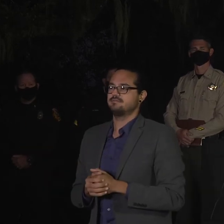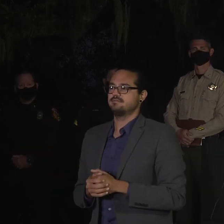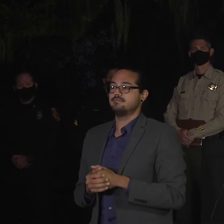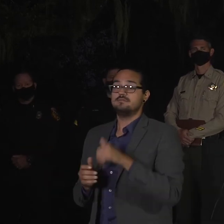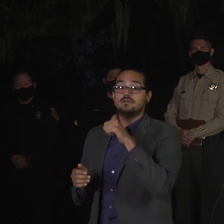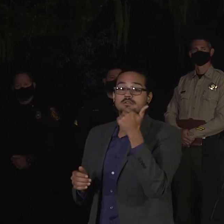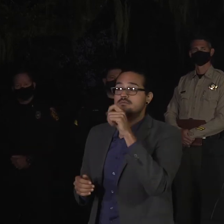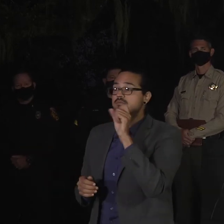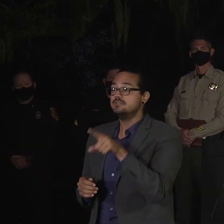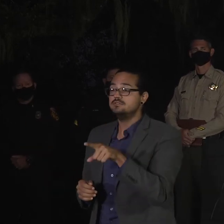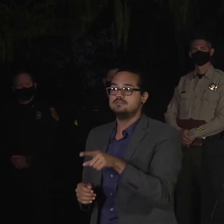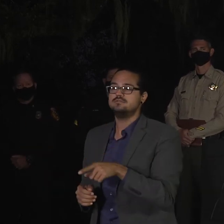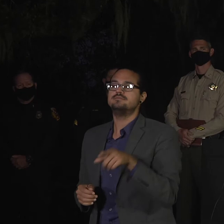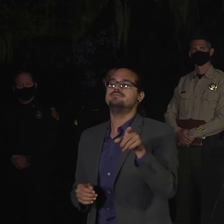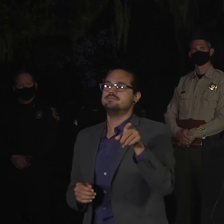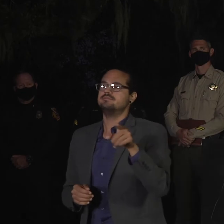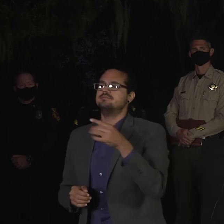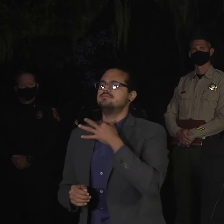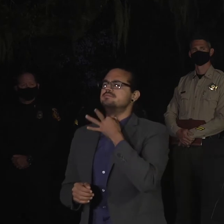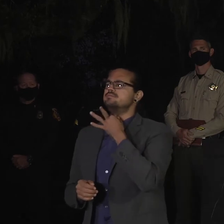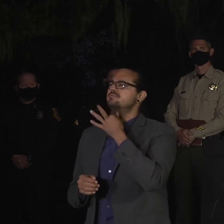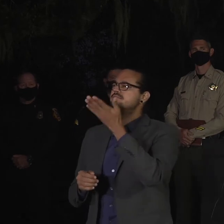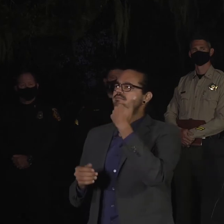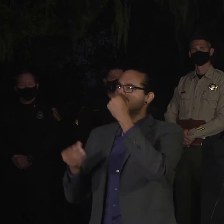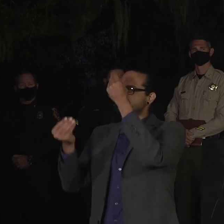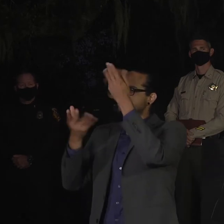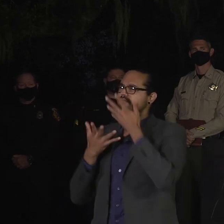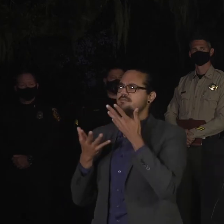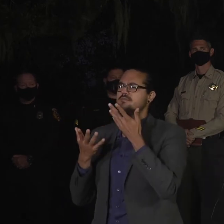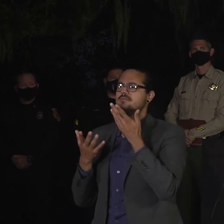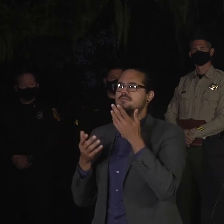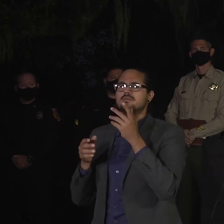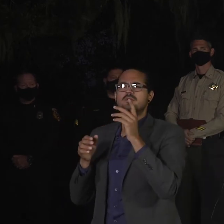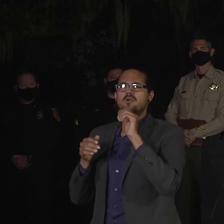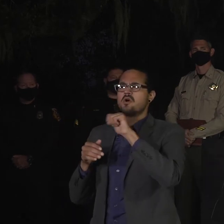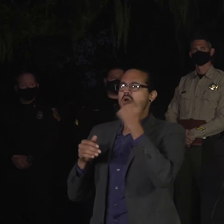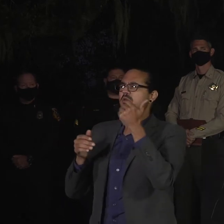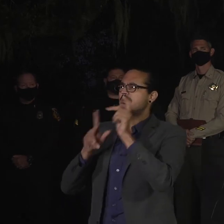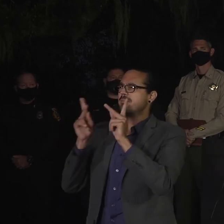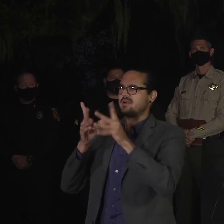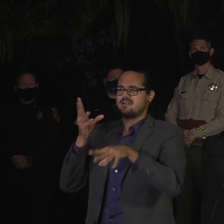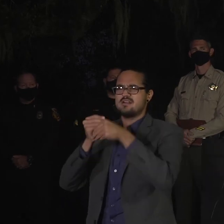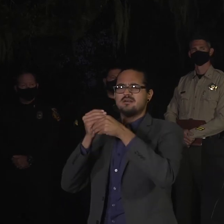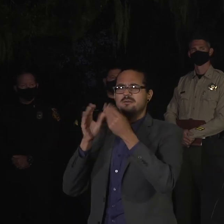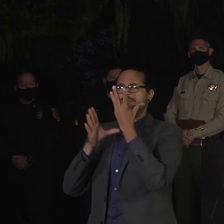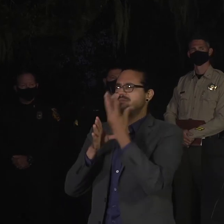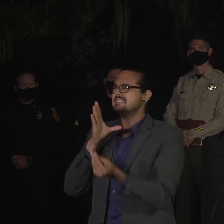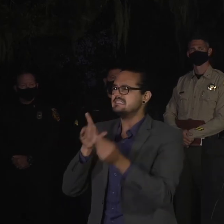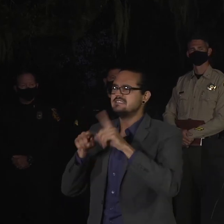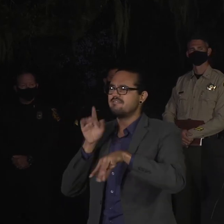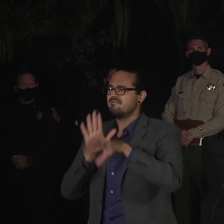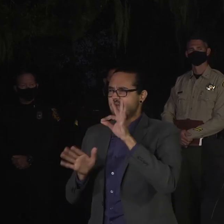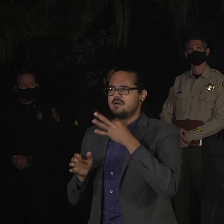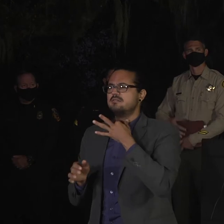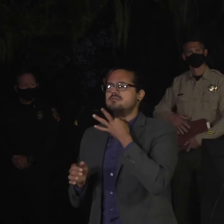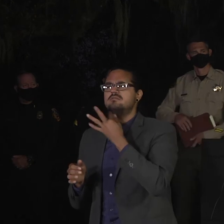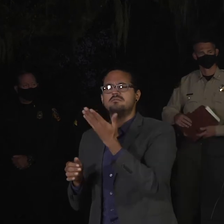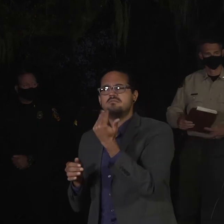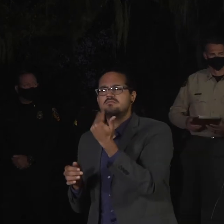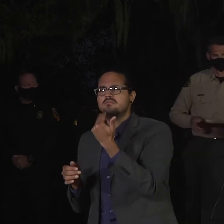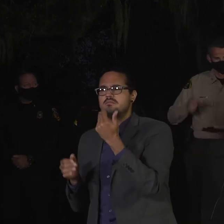Anything you can tell us about the new people who were reported missing? Yeah, any new information about the people who've been reported missing would be for the sheriff's